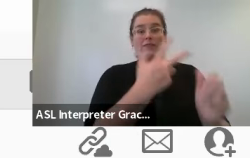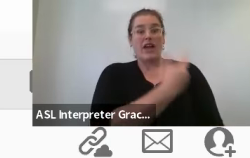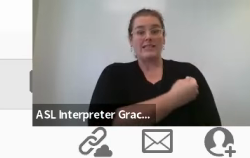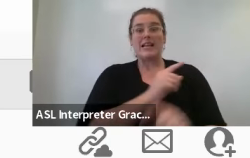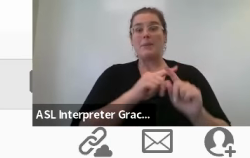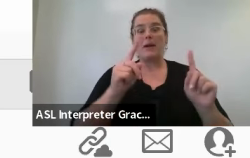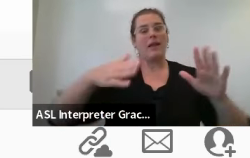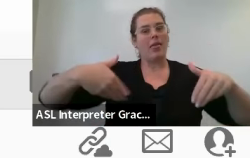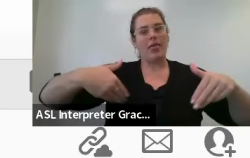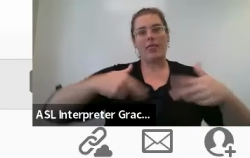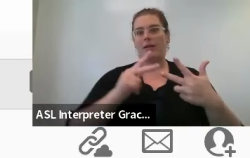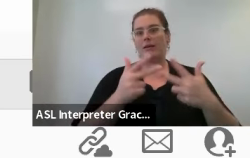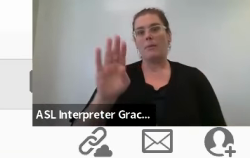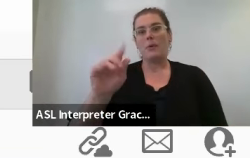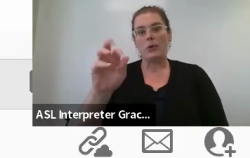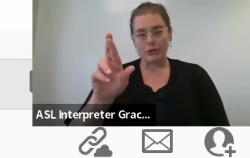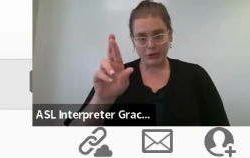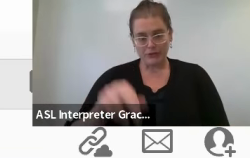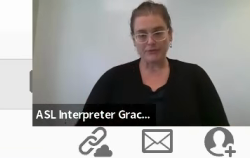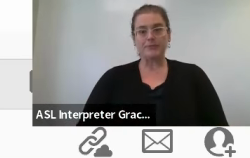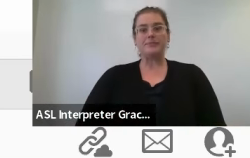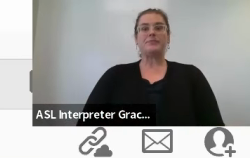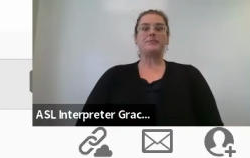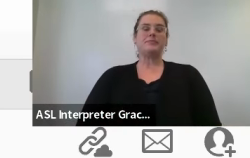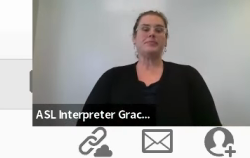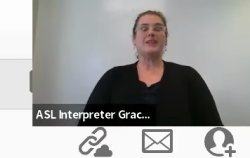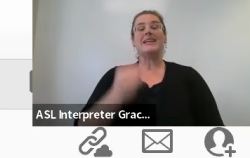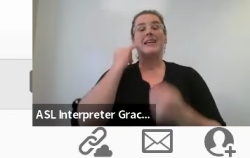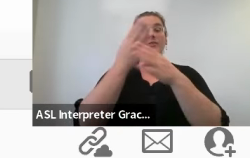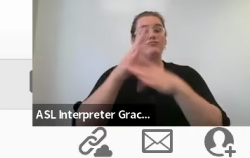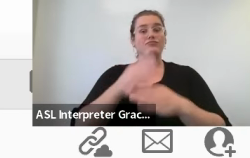boosters. By placement